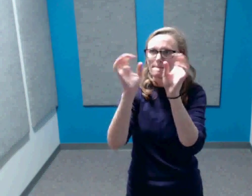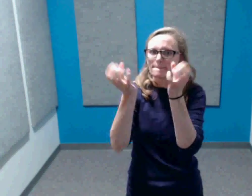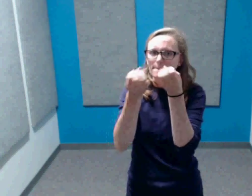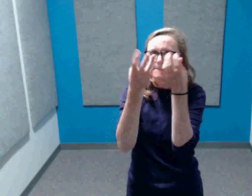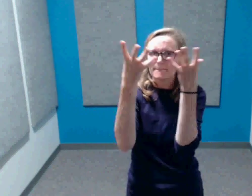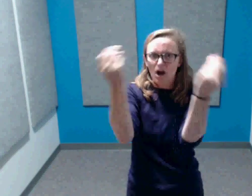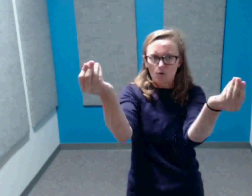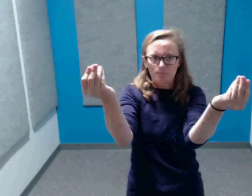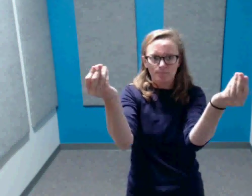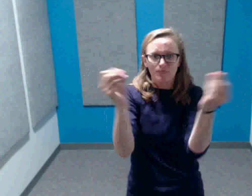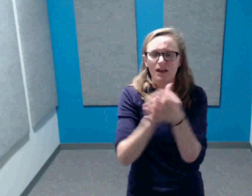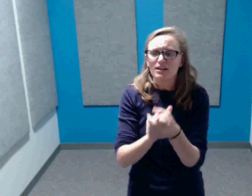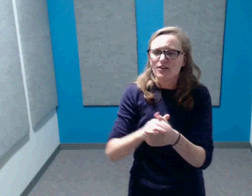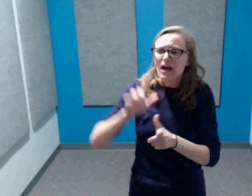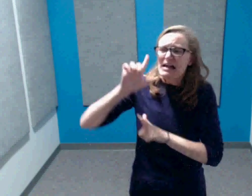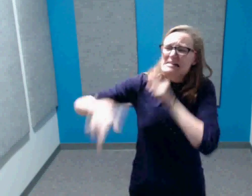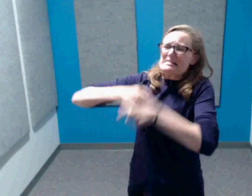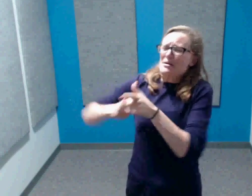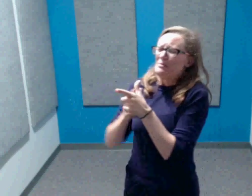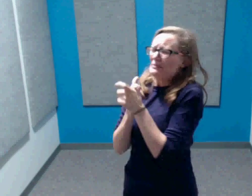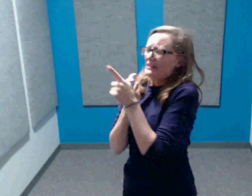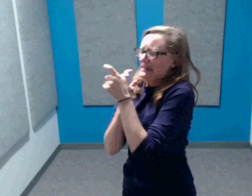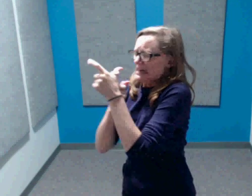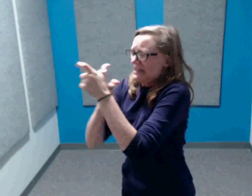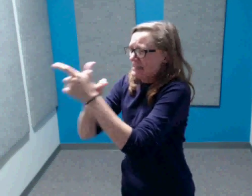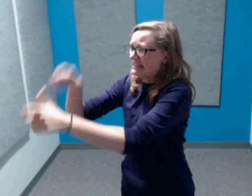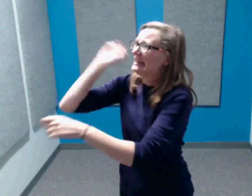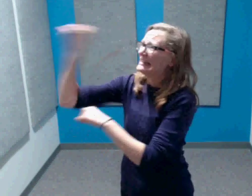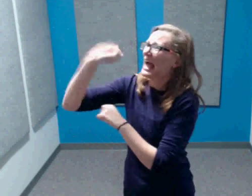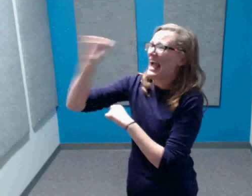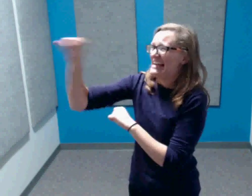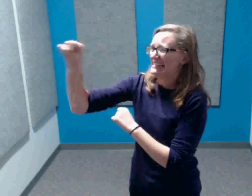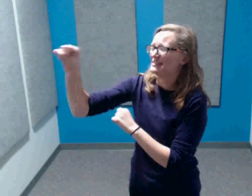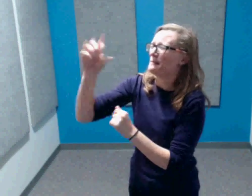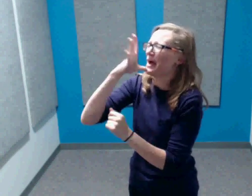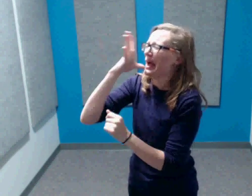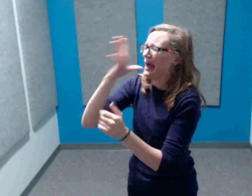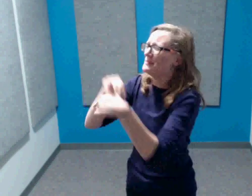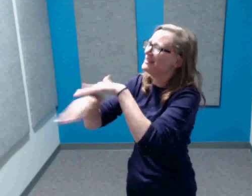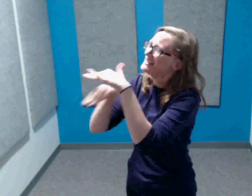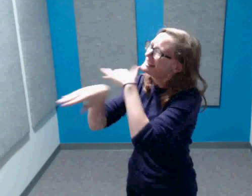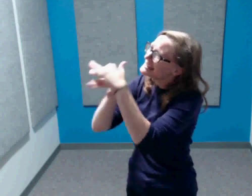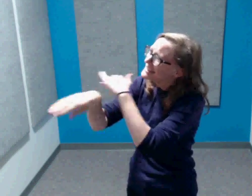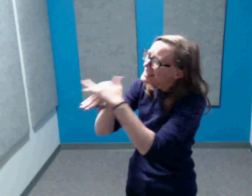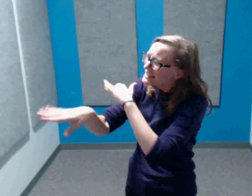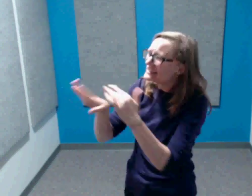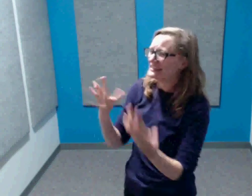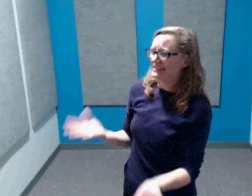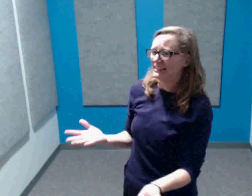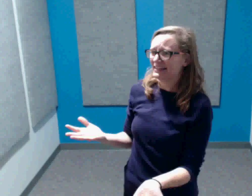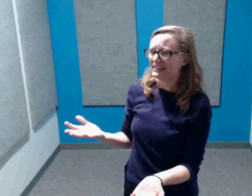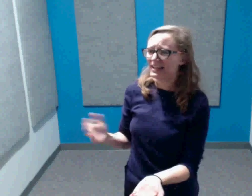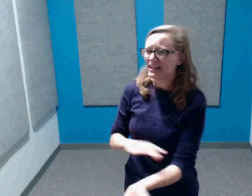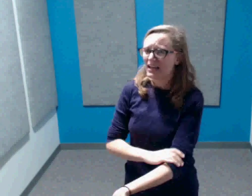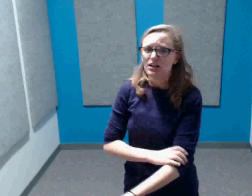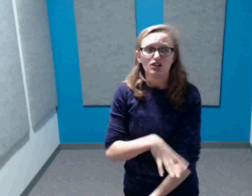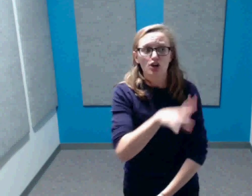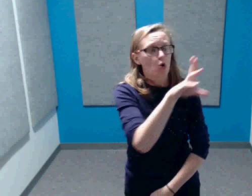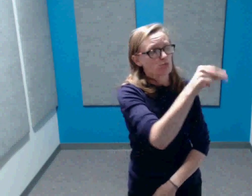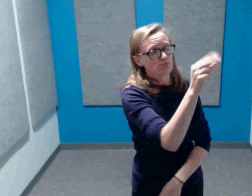I ran back up there, came to that door, knocked on that door. Let me in, Mama, let me in. She said, no, you're not through yet.